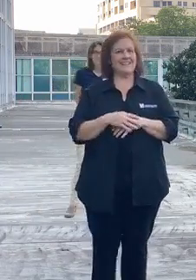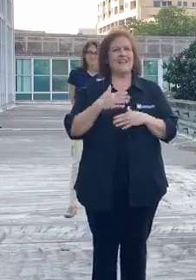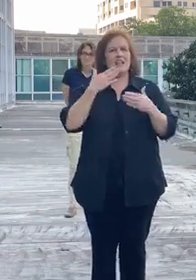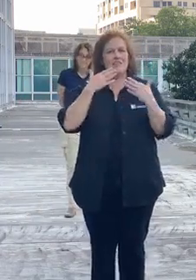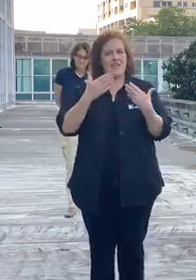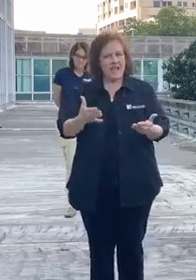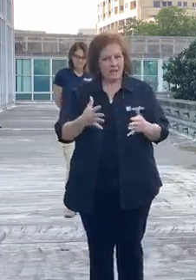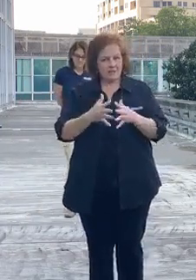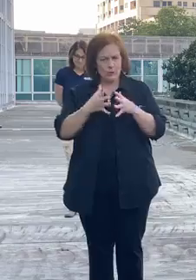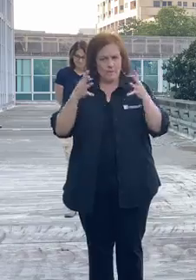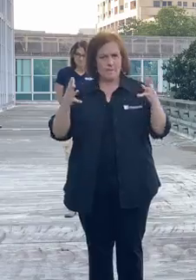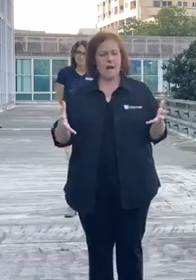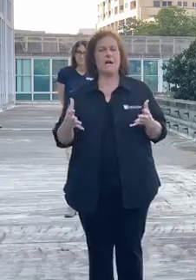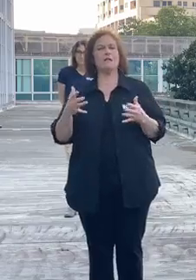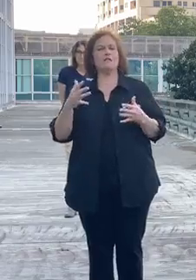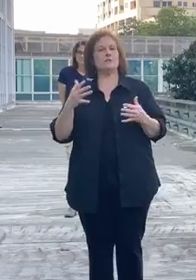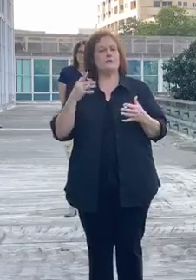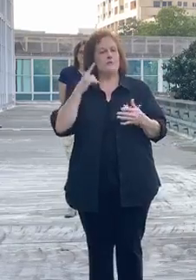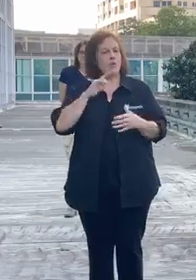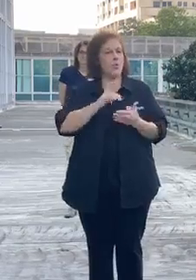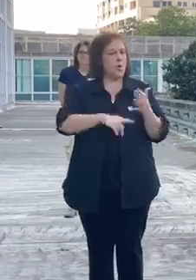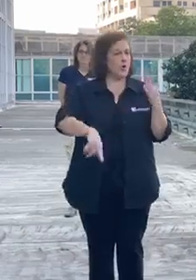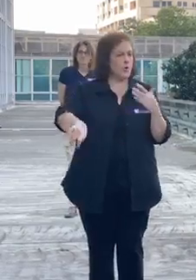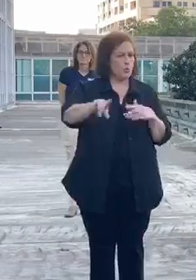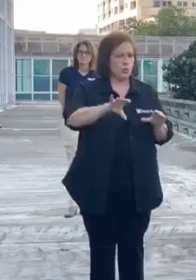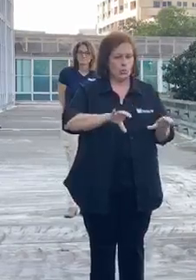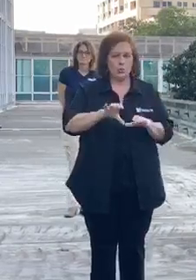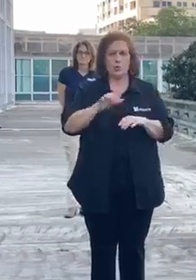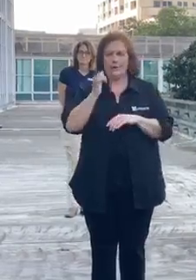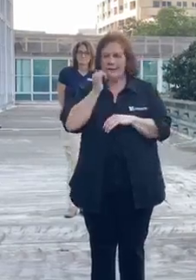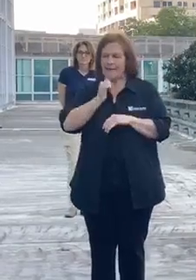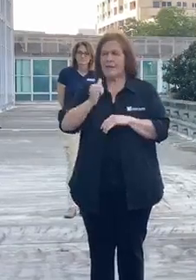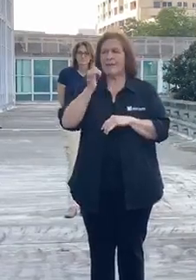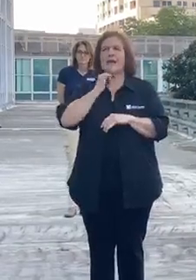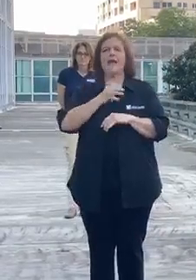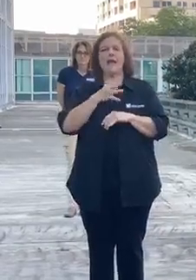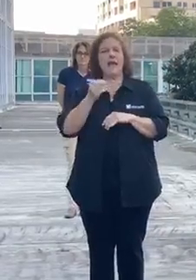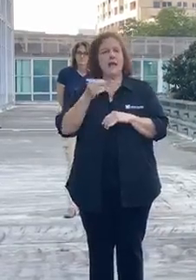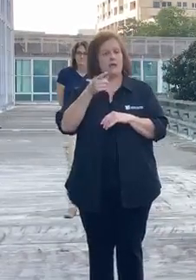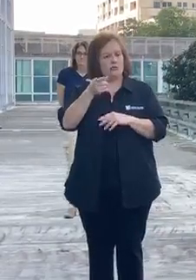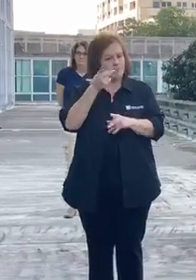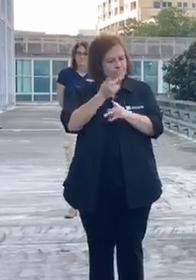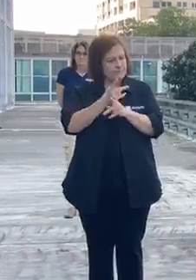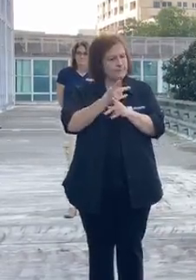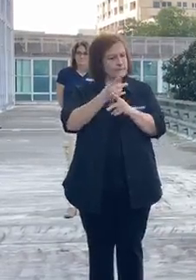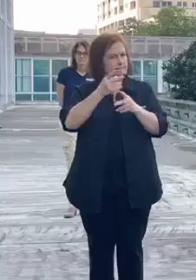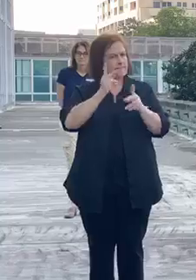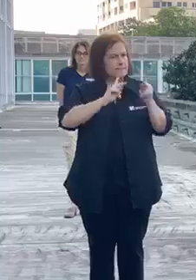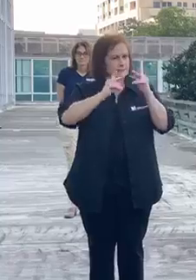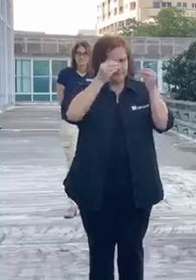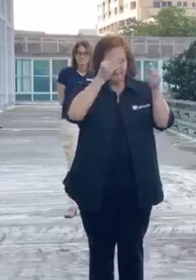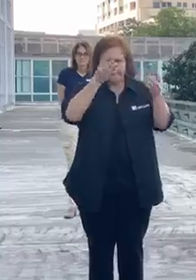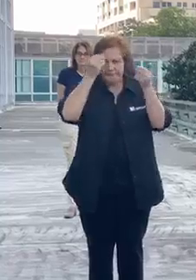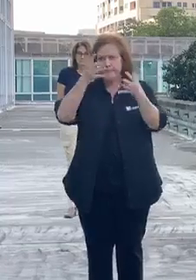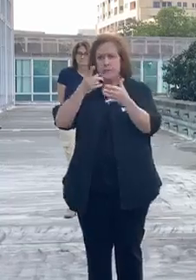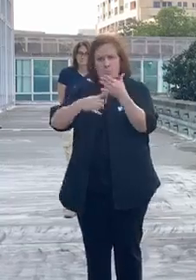Well, thank you all so much, you know, for what you do on a daily basis and informing the public.